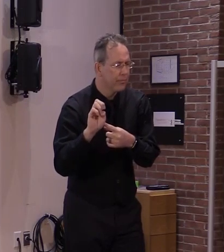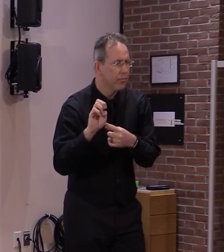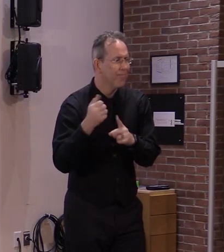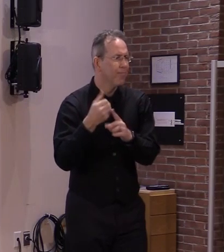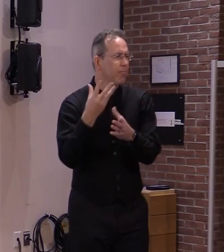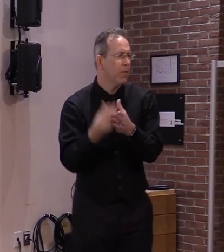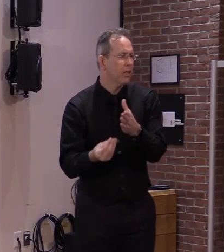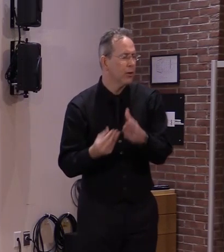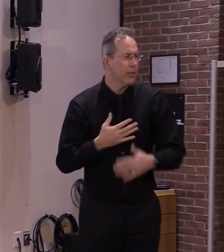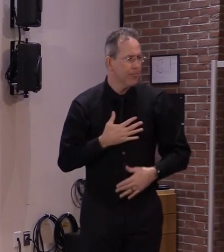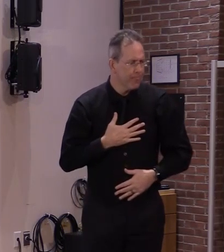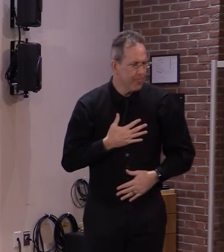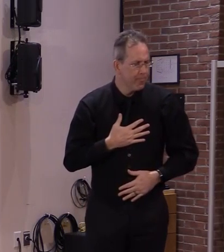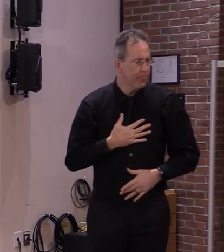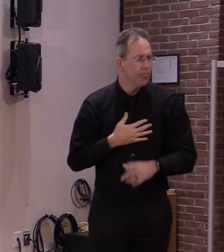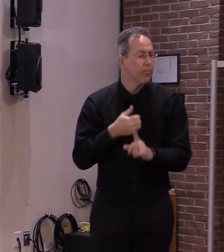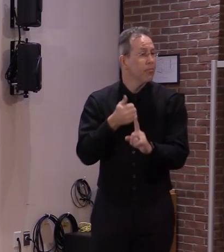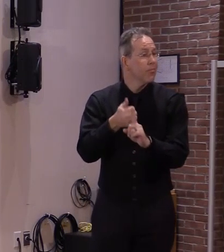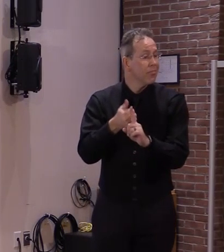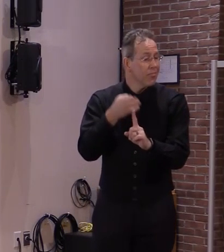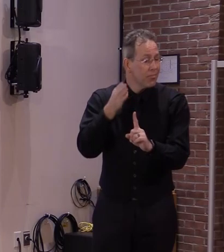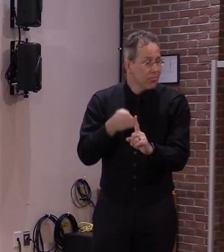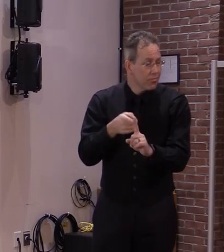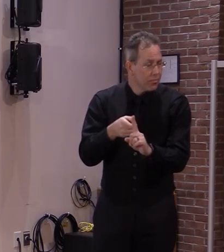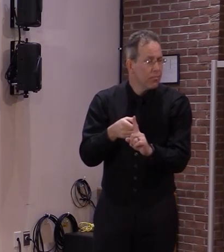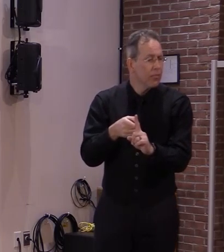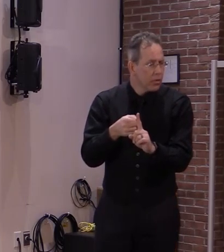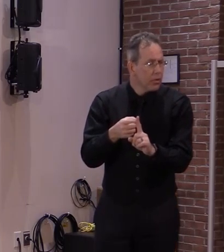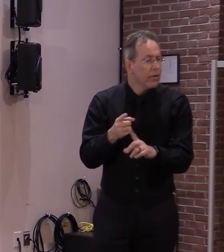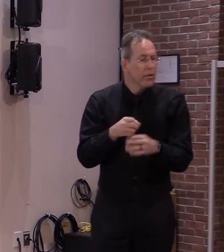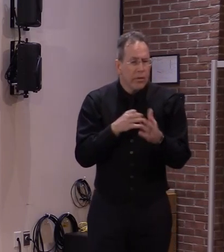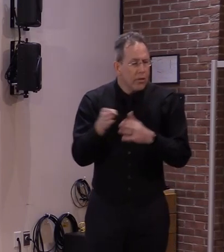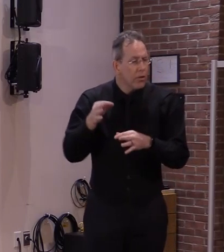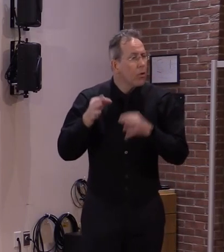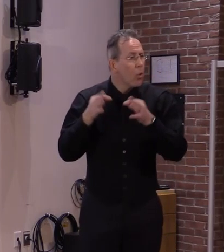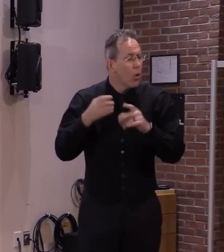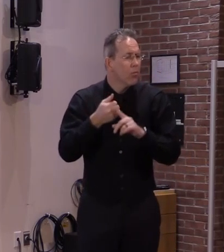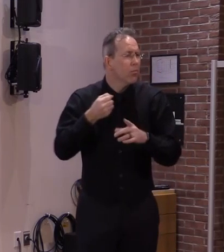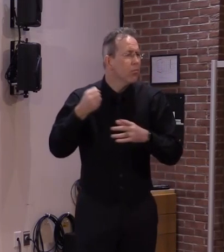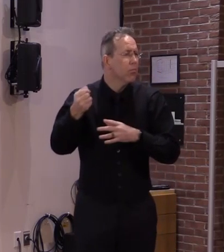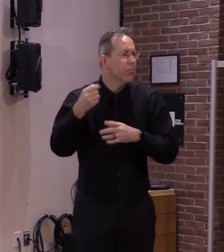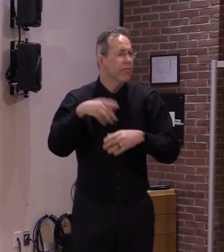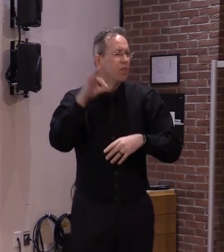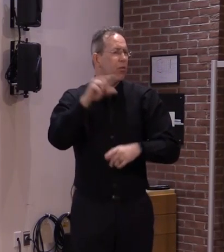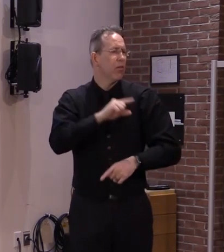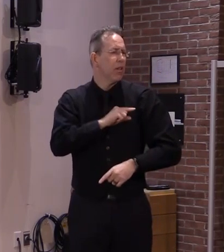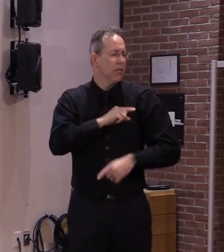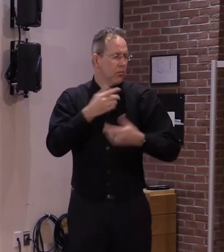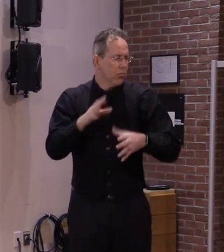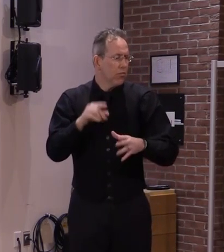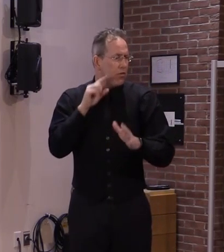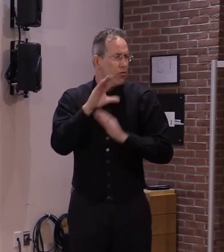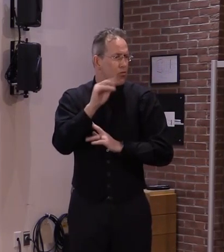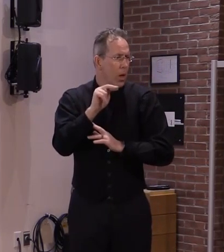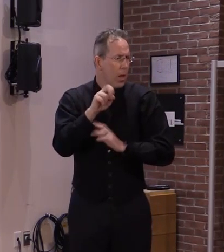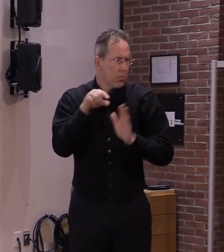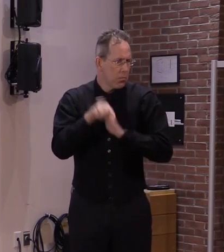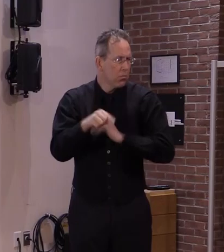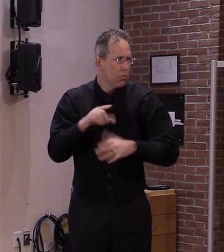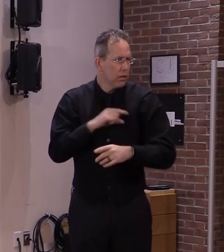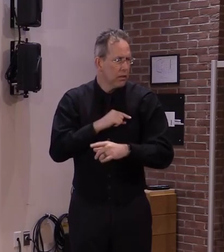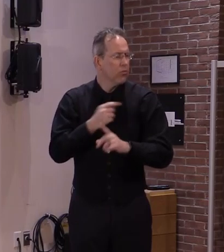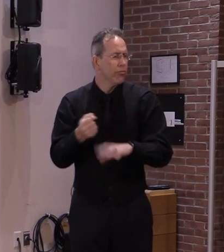arriving EMS personnel tried to revive Mr. Vivian. An administrative review and medical reviews will be conducted.